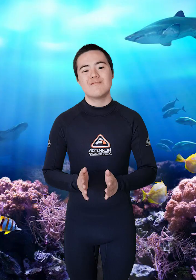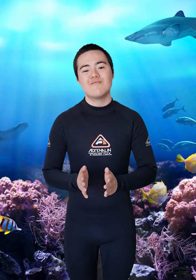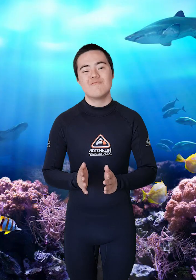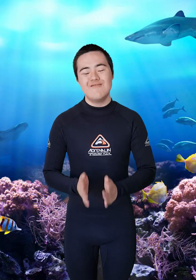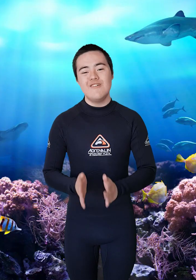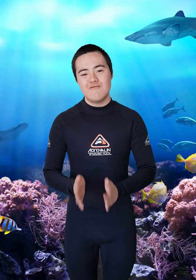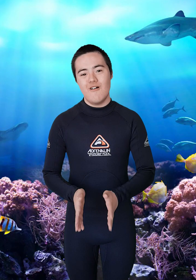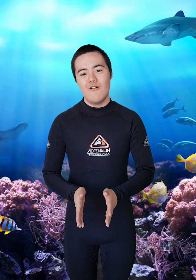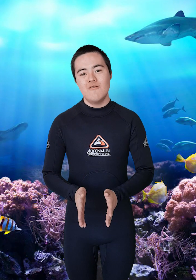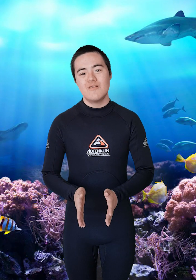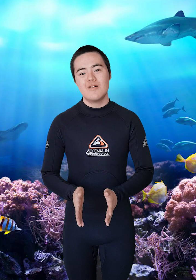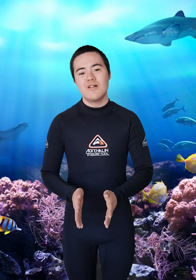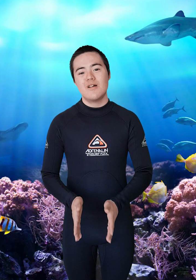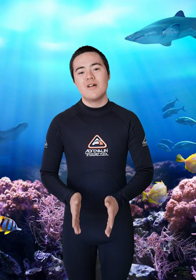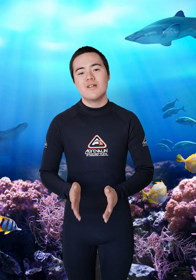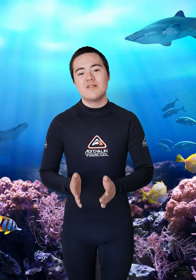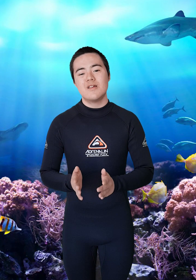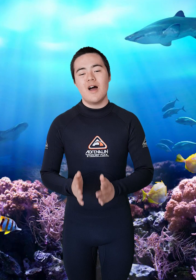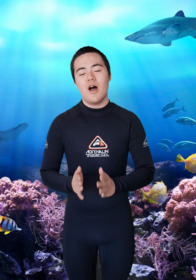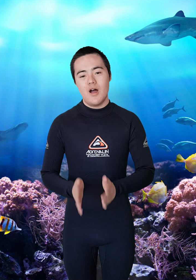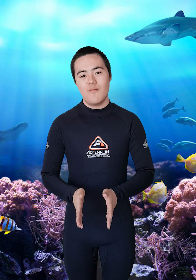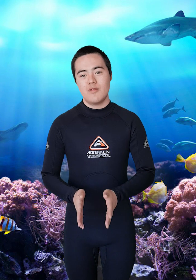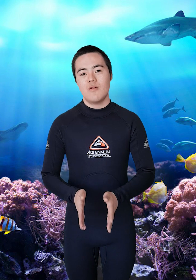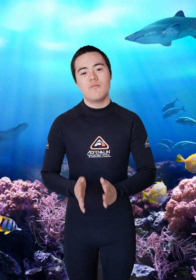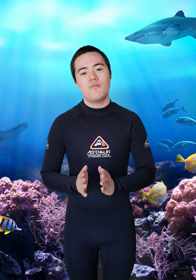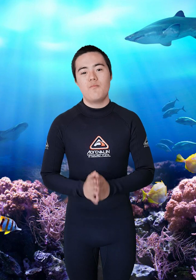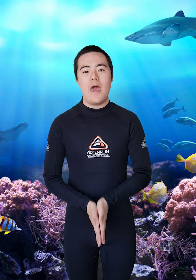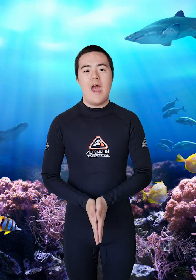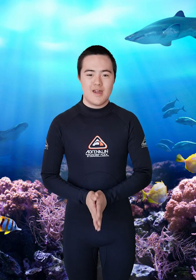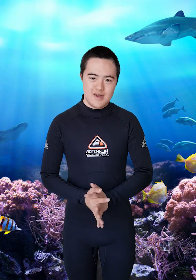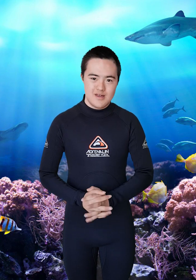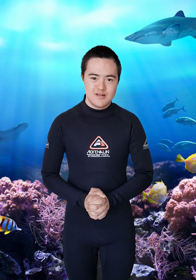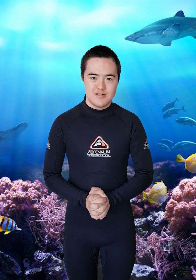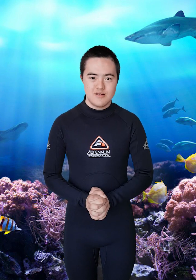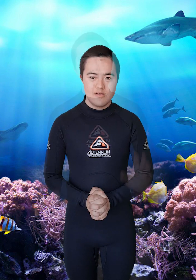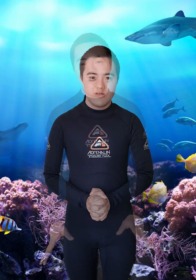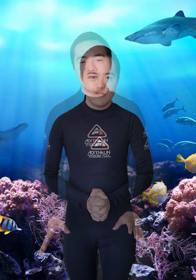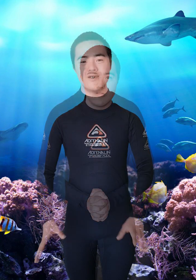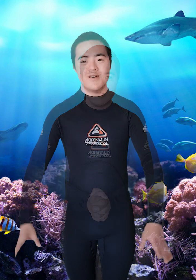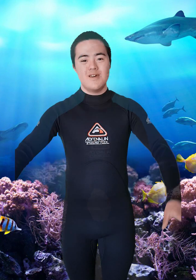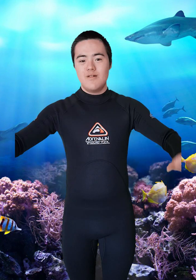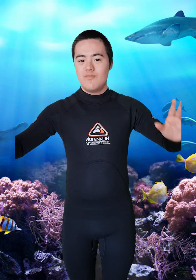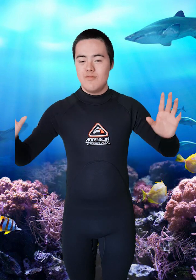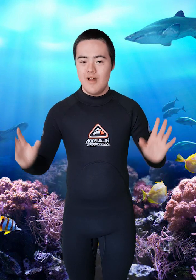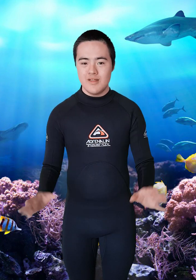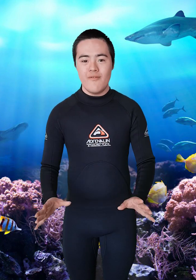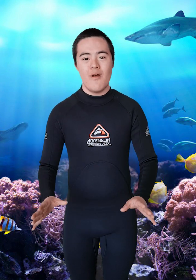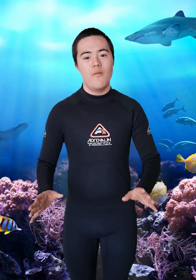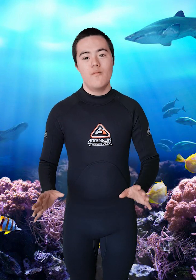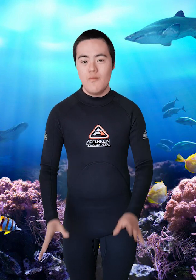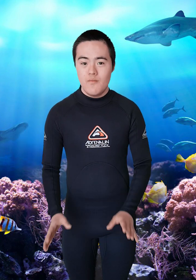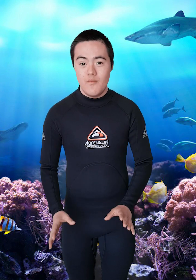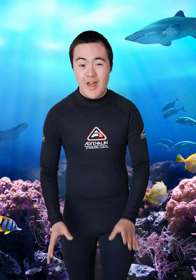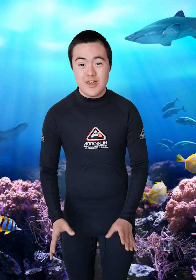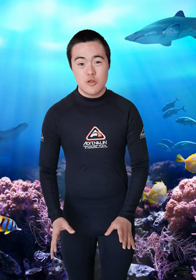regrow the arms back. Most impressive magic